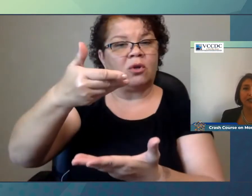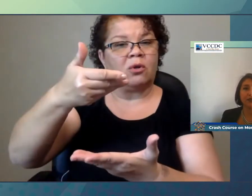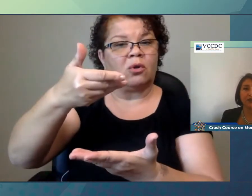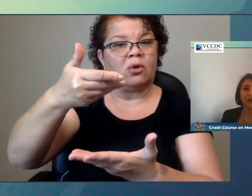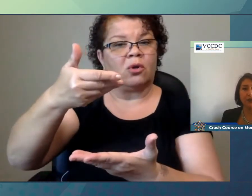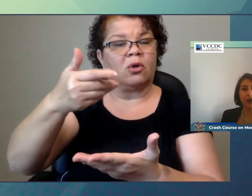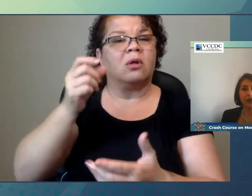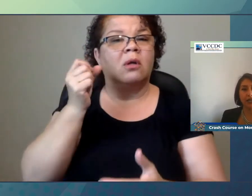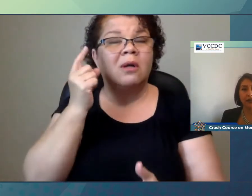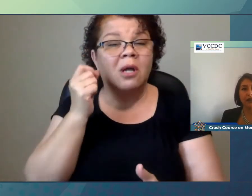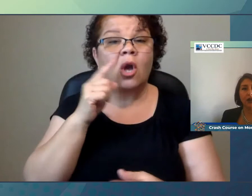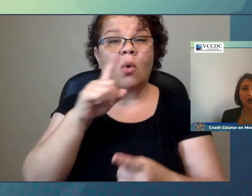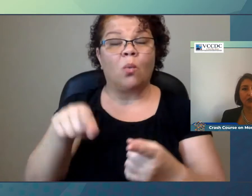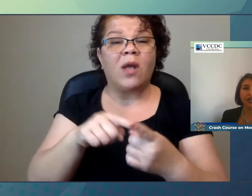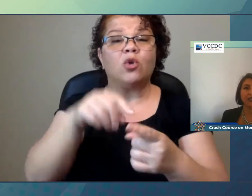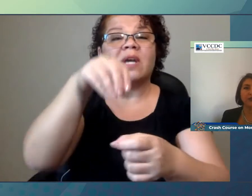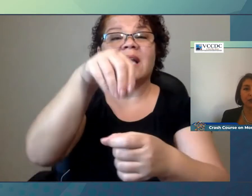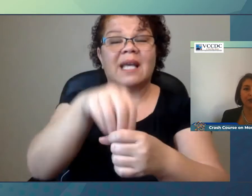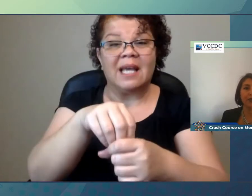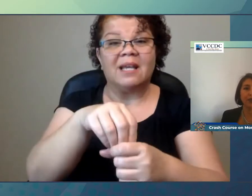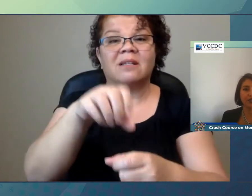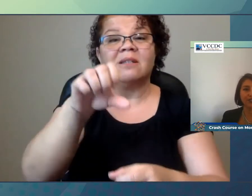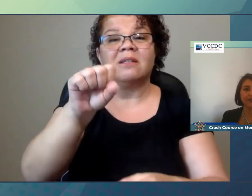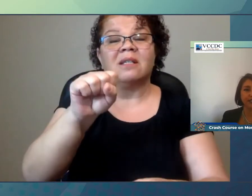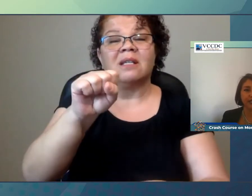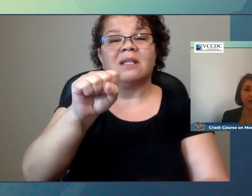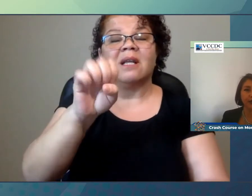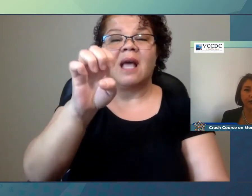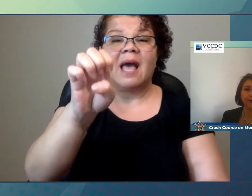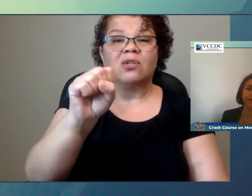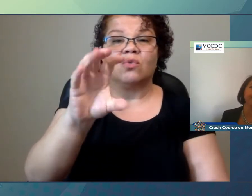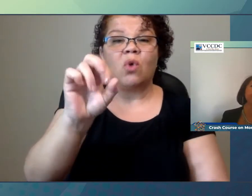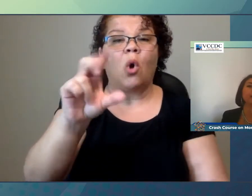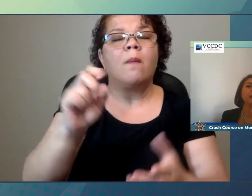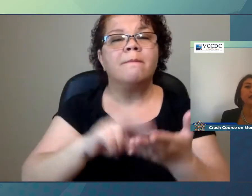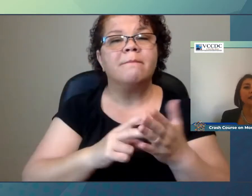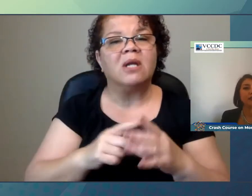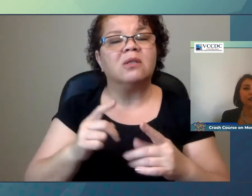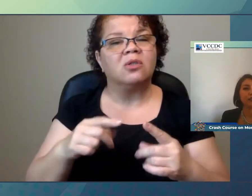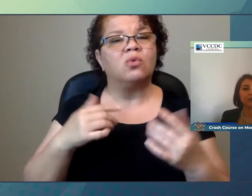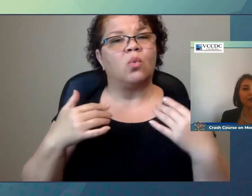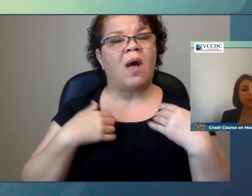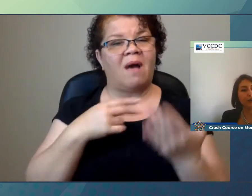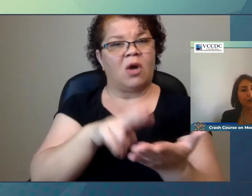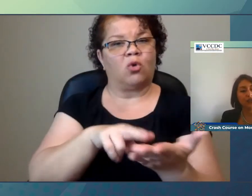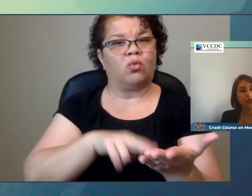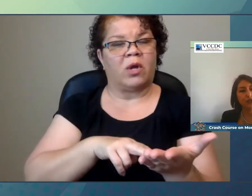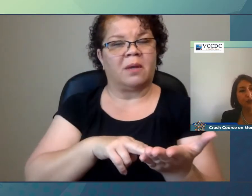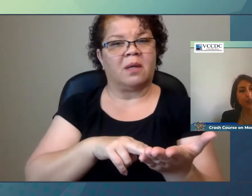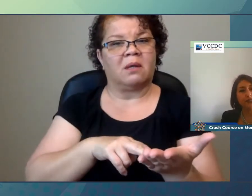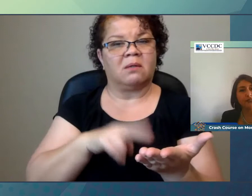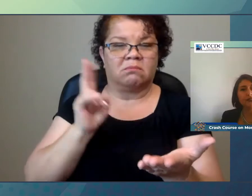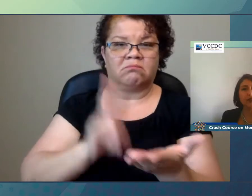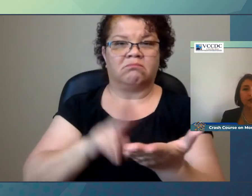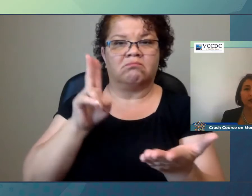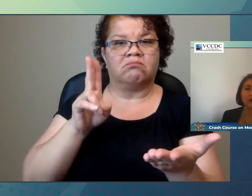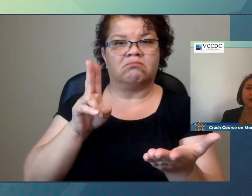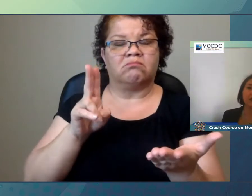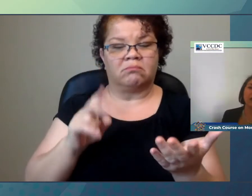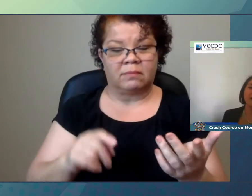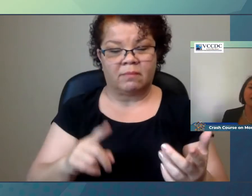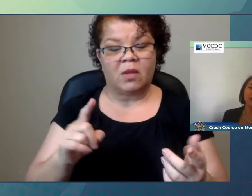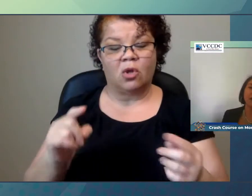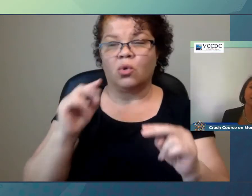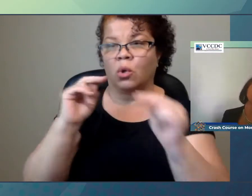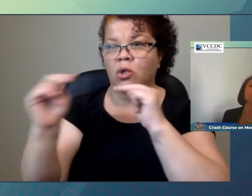you are in escrow, you are in contract for the purchase of said home. You would have renegotiated your prices, your